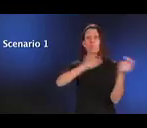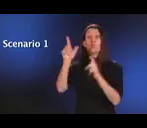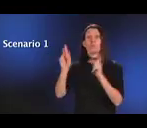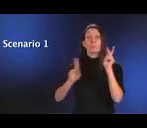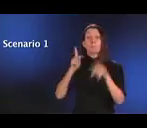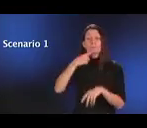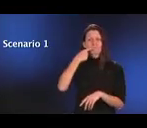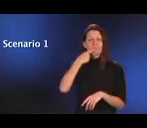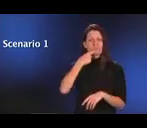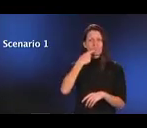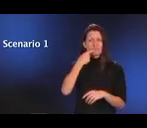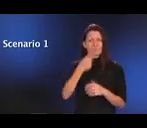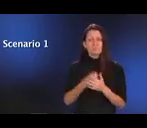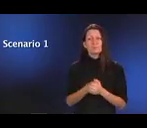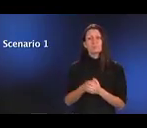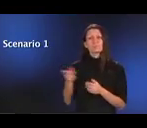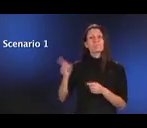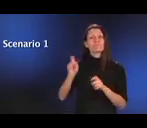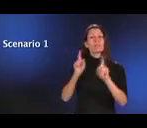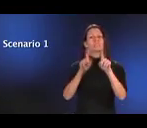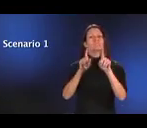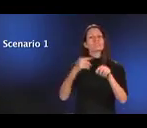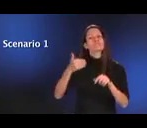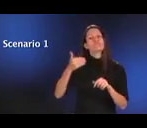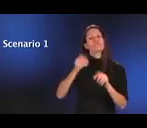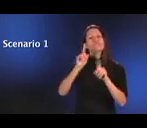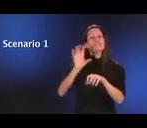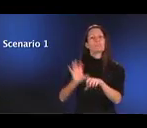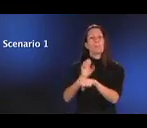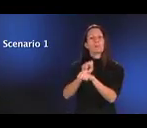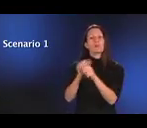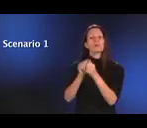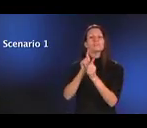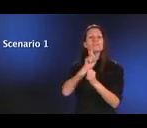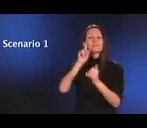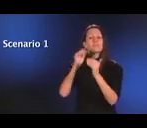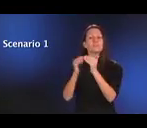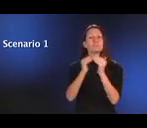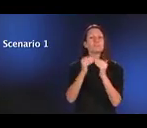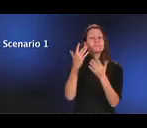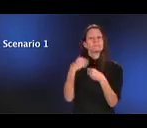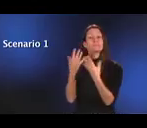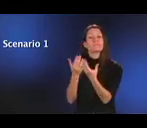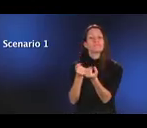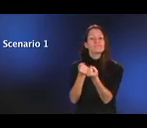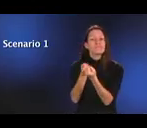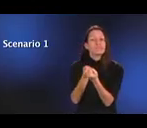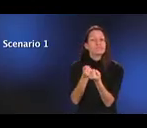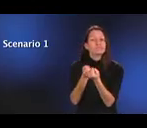of her coworkers are hearing. She often goes to appointments with deaf peers to provide support and